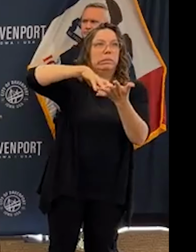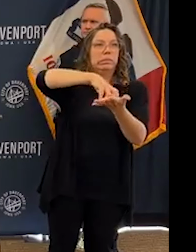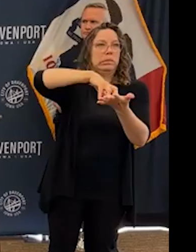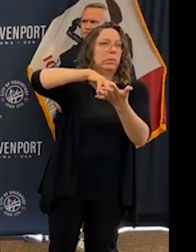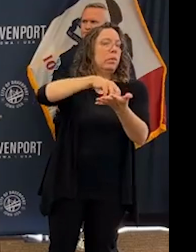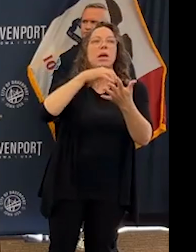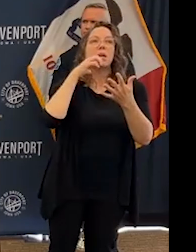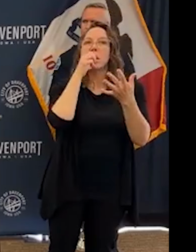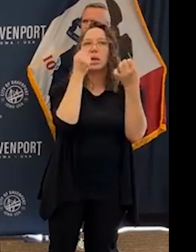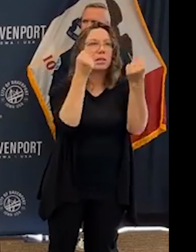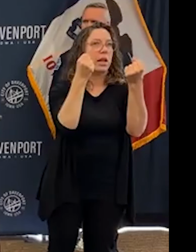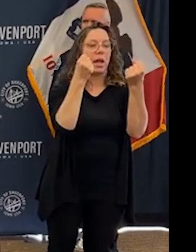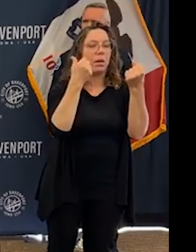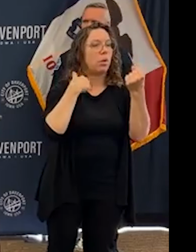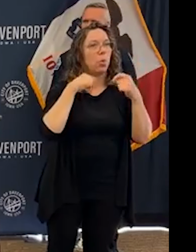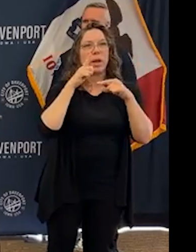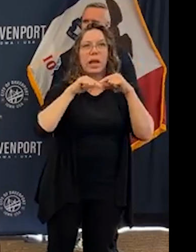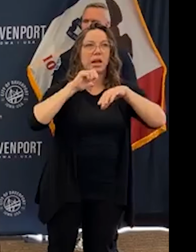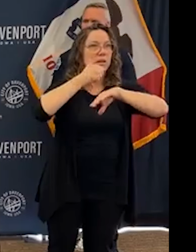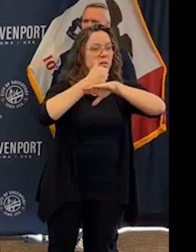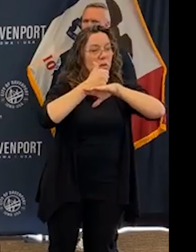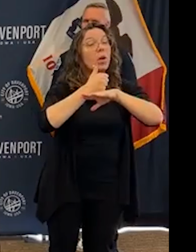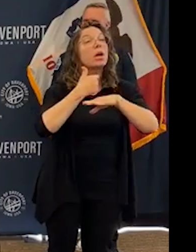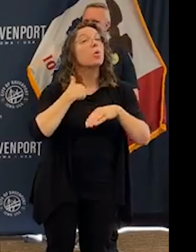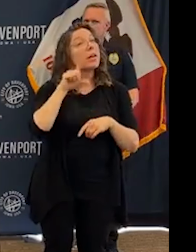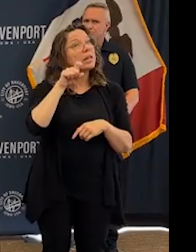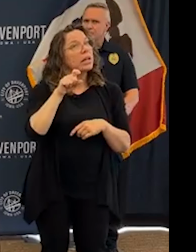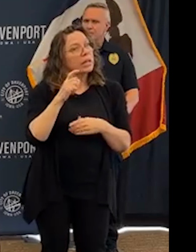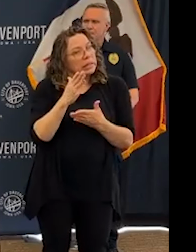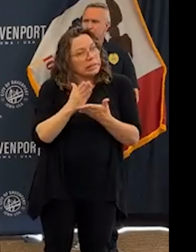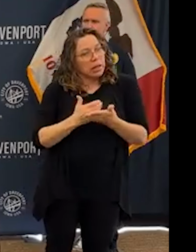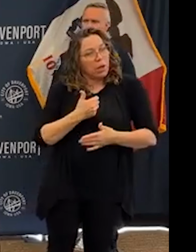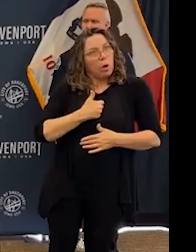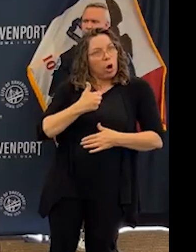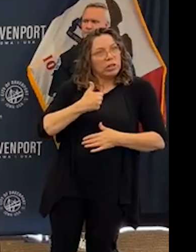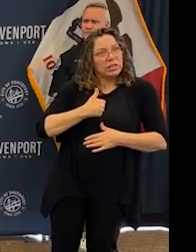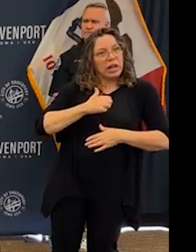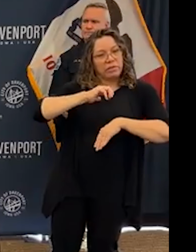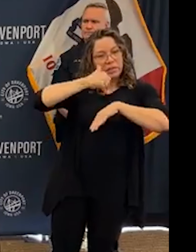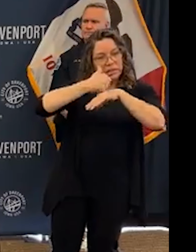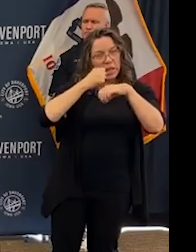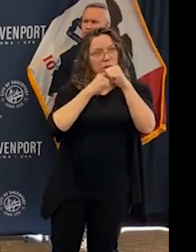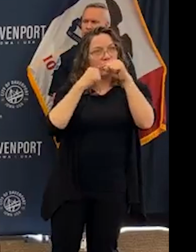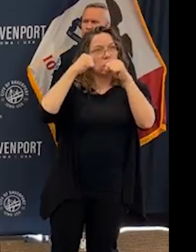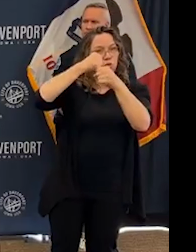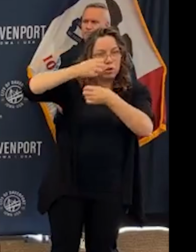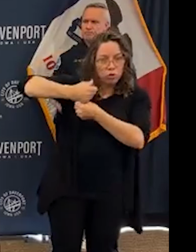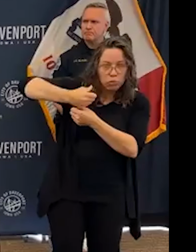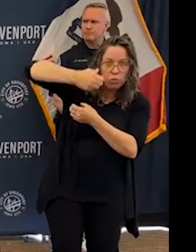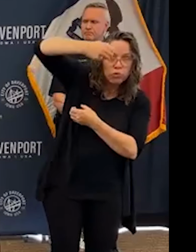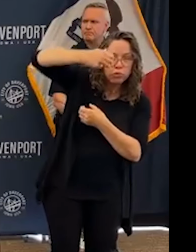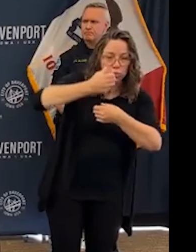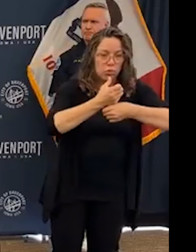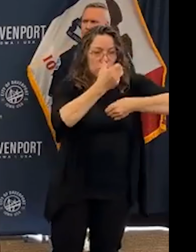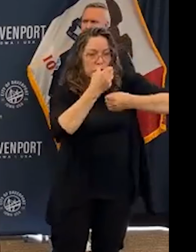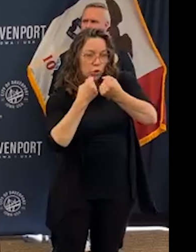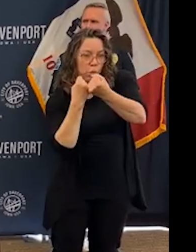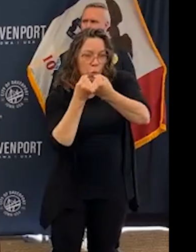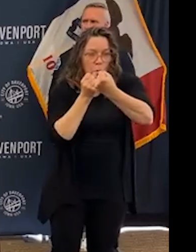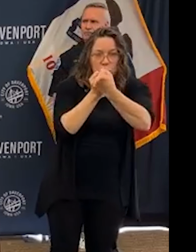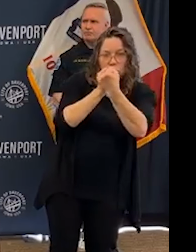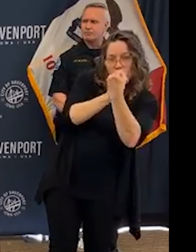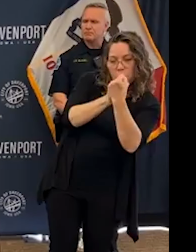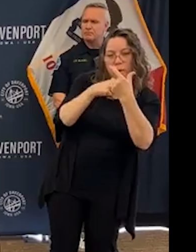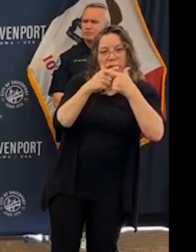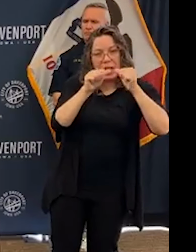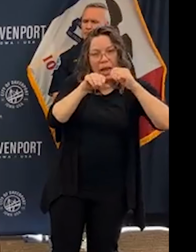install shores. Some of that shoring we can do by ourselves, but to do some of the exterior shoring, we have to wait for utilities. Otherwise, we put